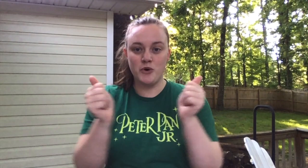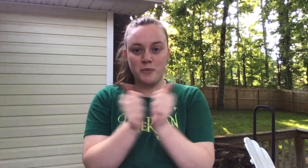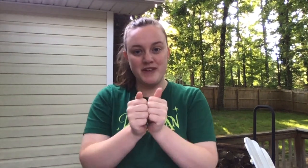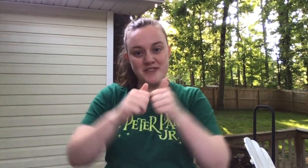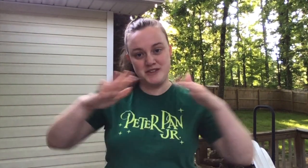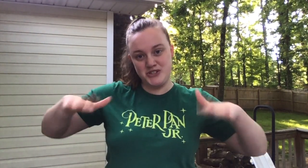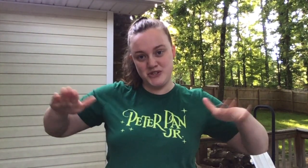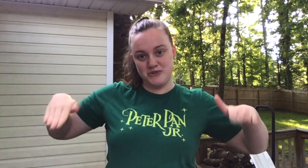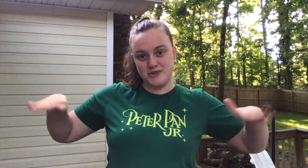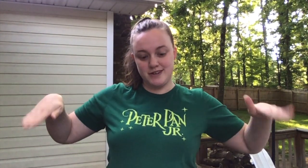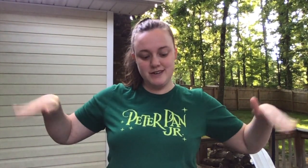with children.